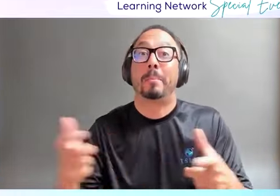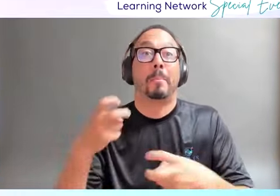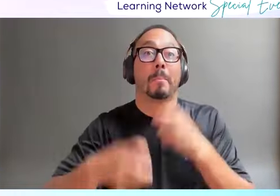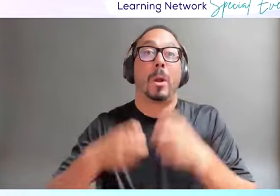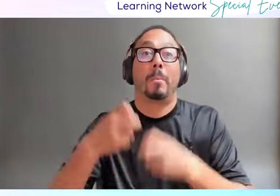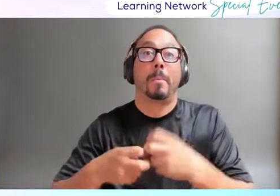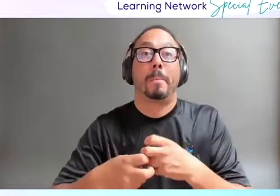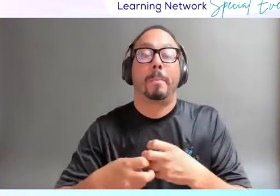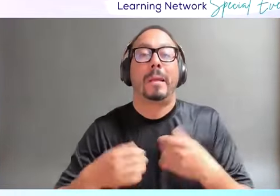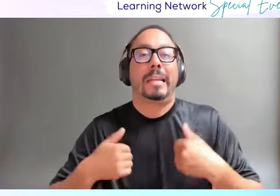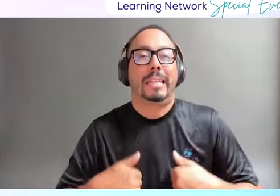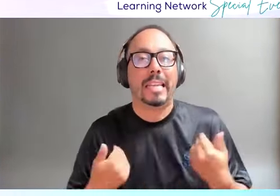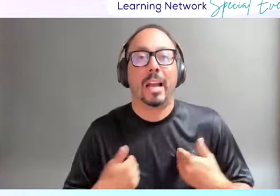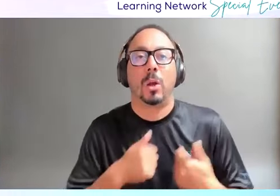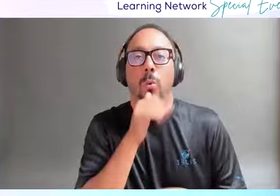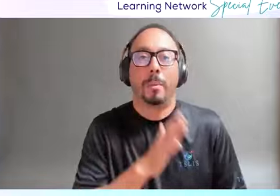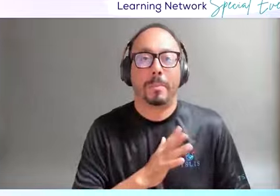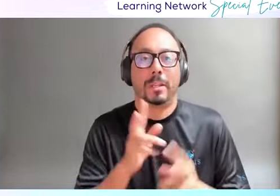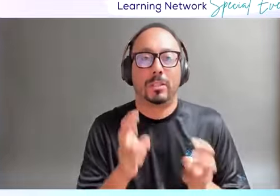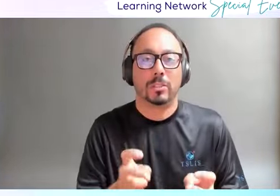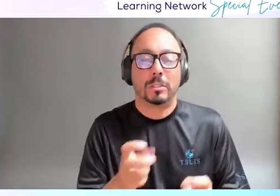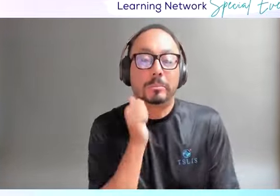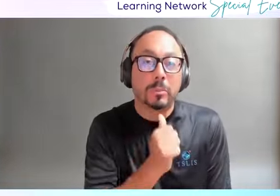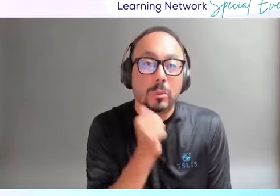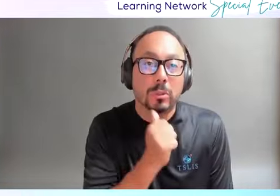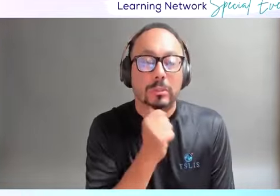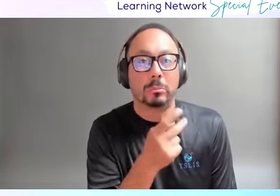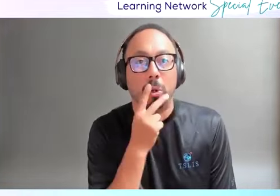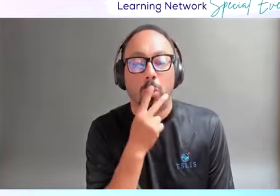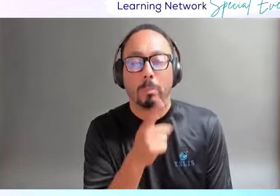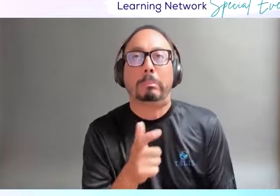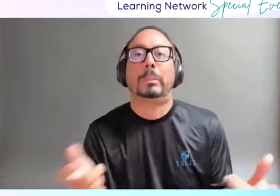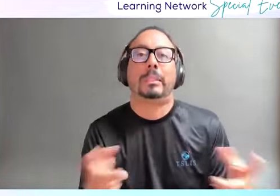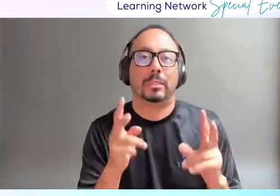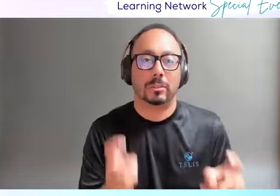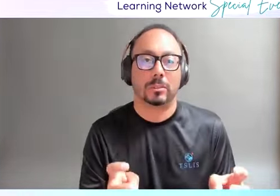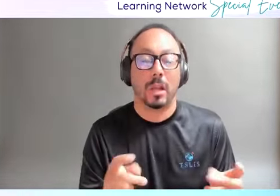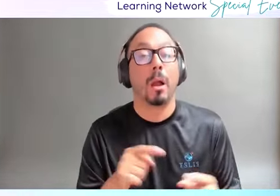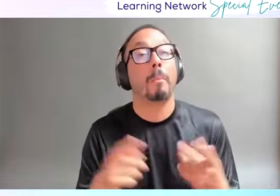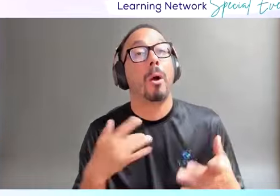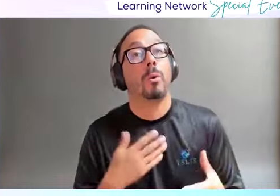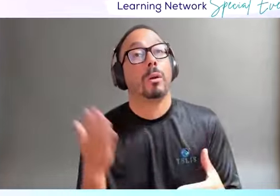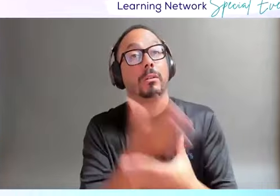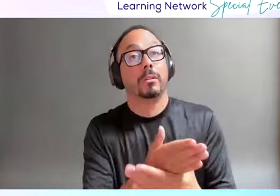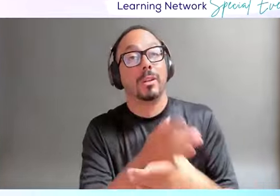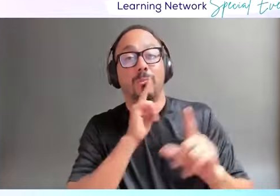young women's issues. They're girl and young women's issues. And yet our interventions about responding to that